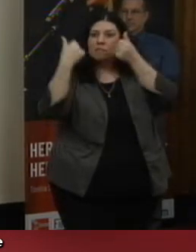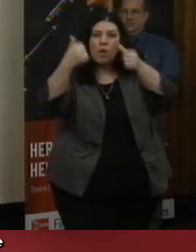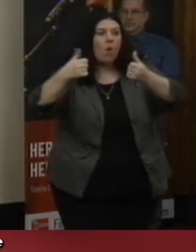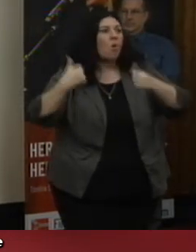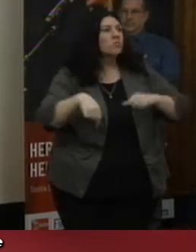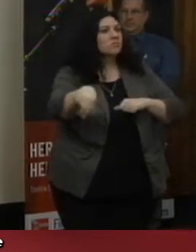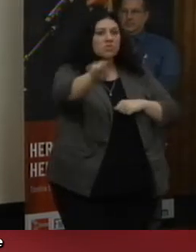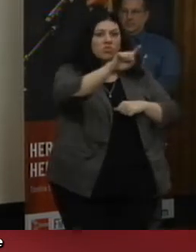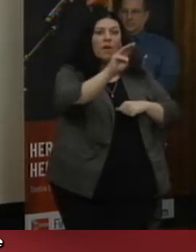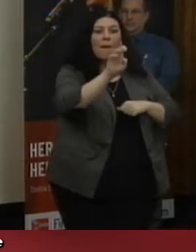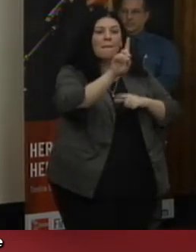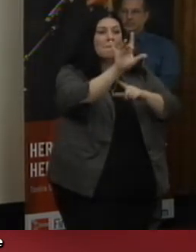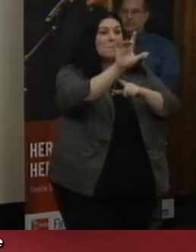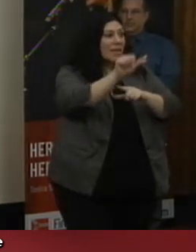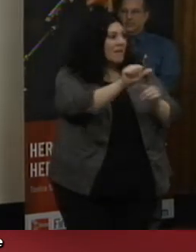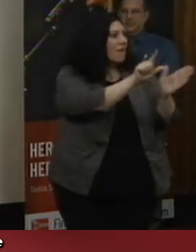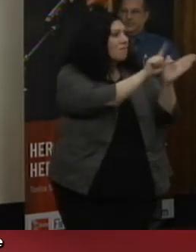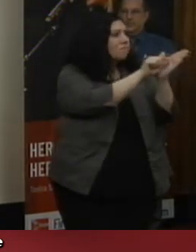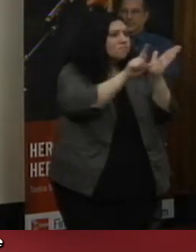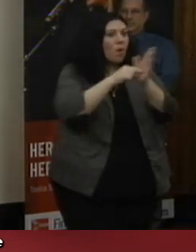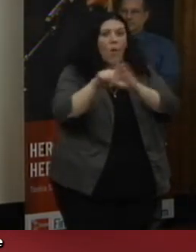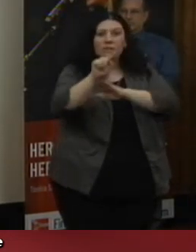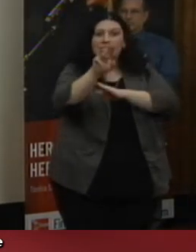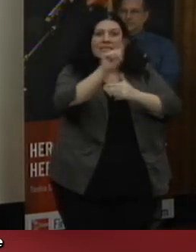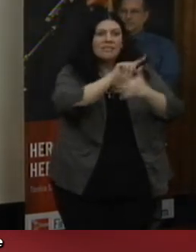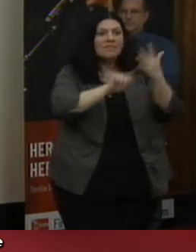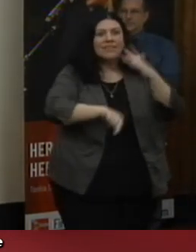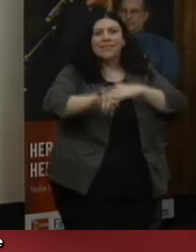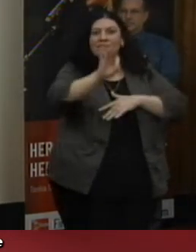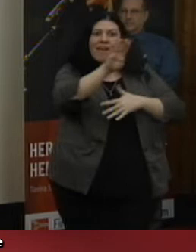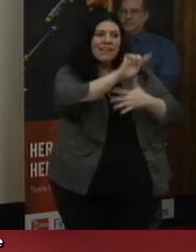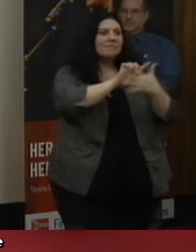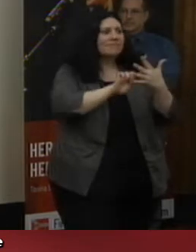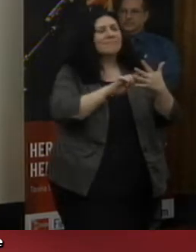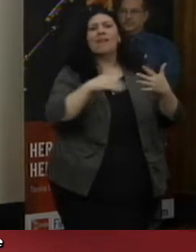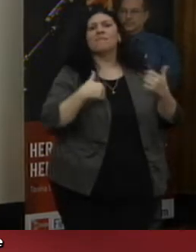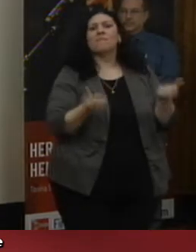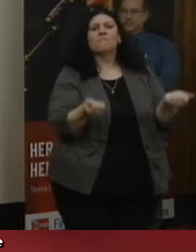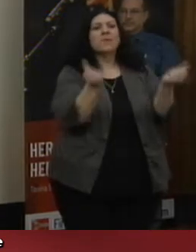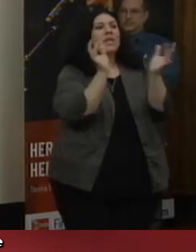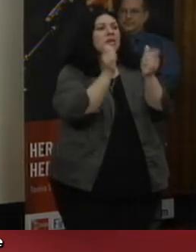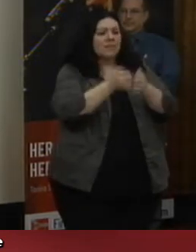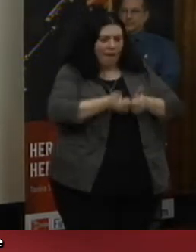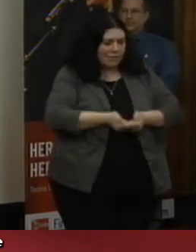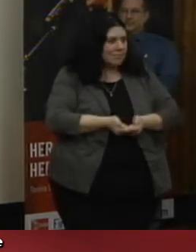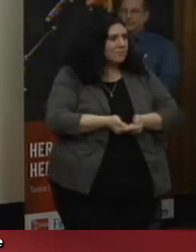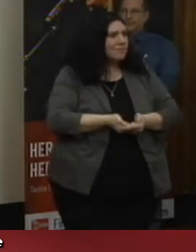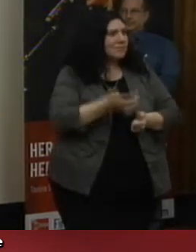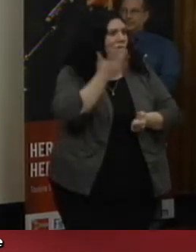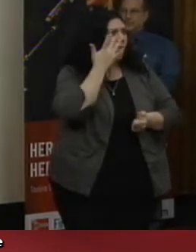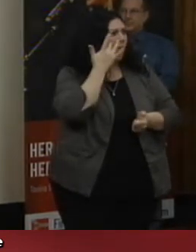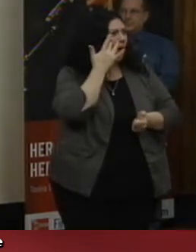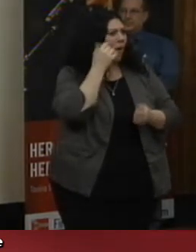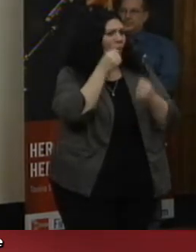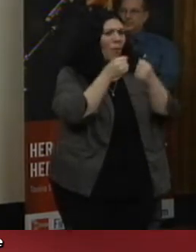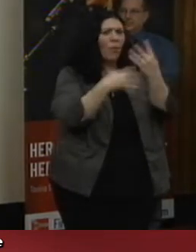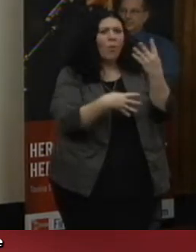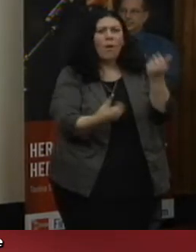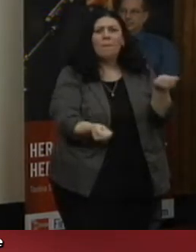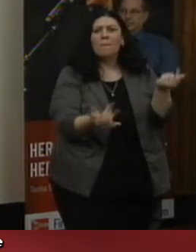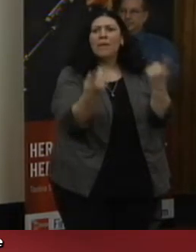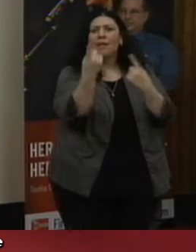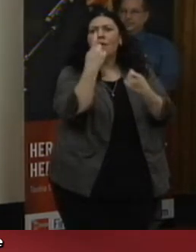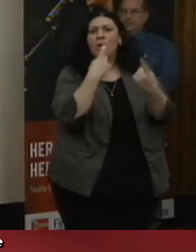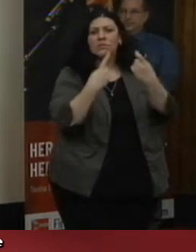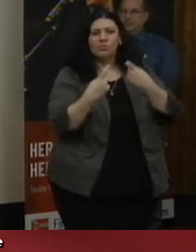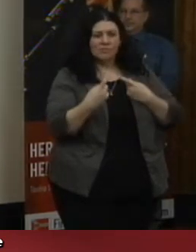media, and we're taking calls, and we have lots of text messages, because there are so many questions about this. And